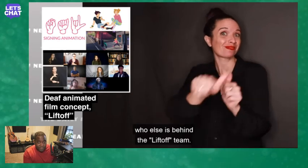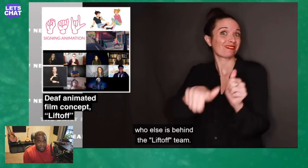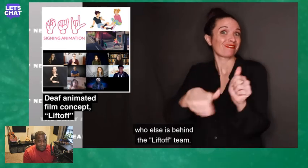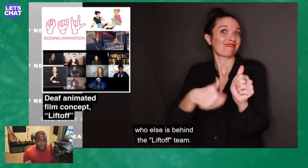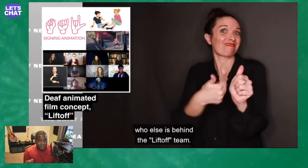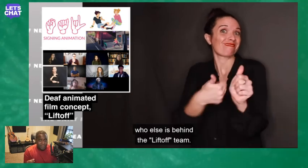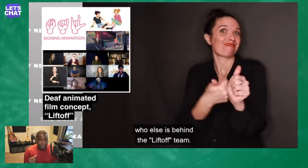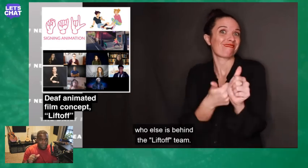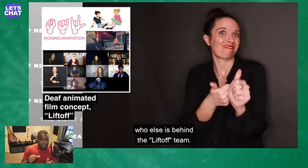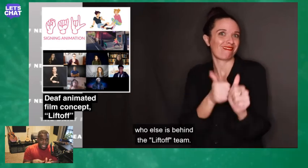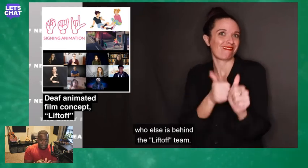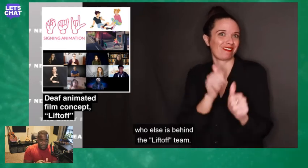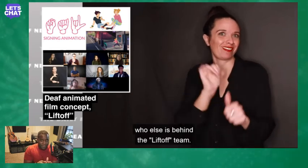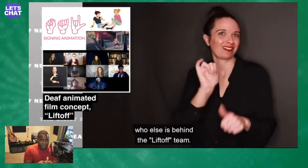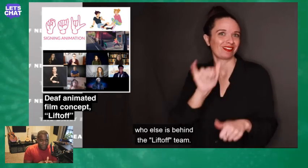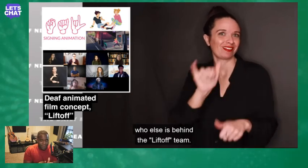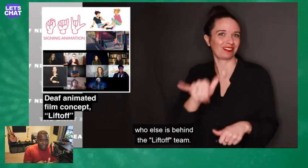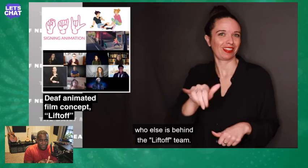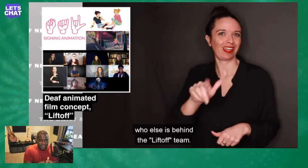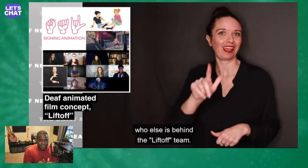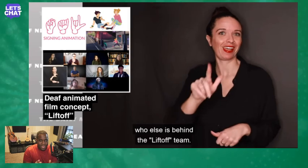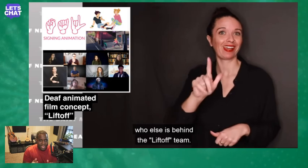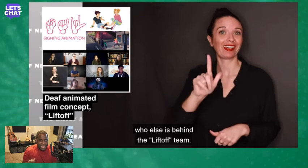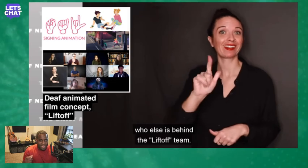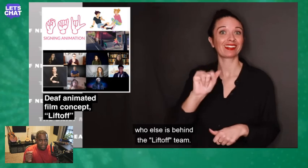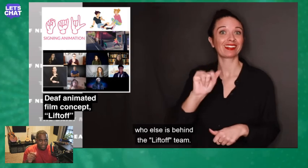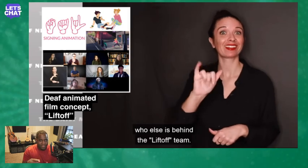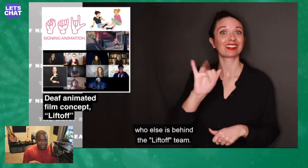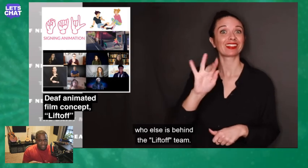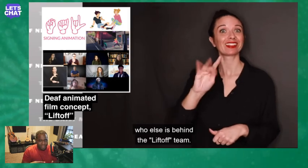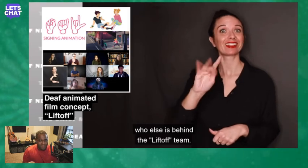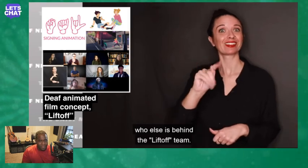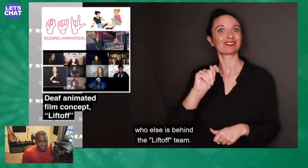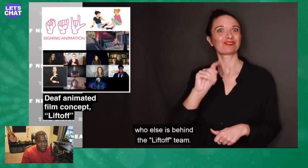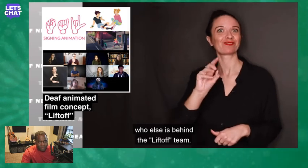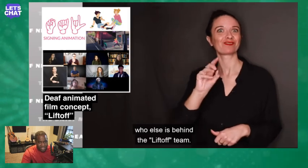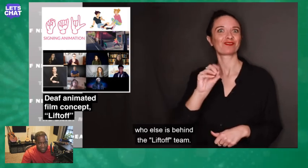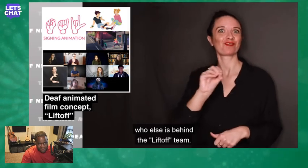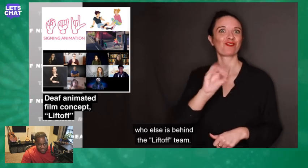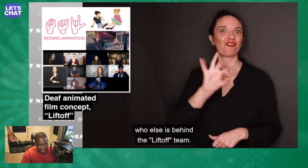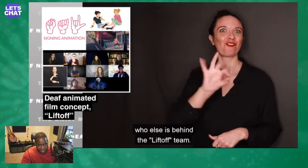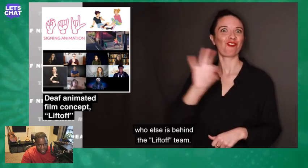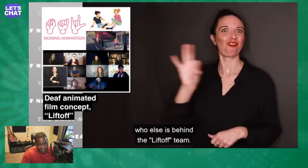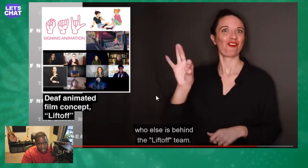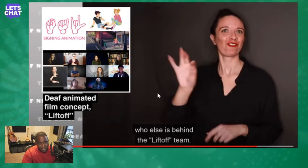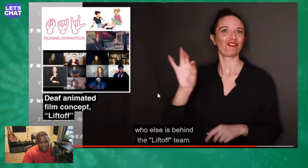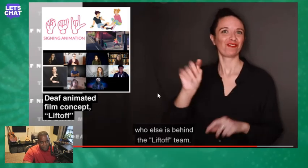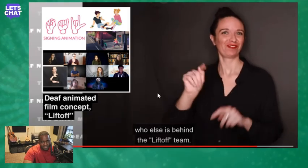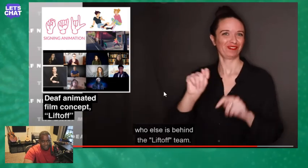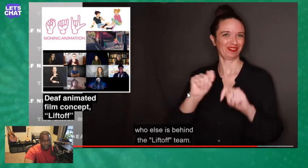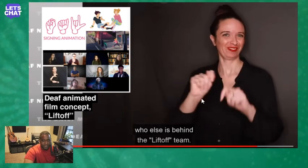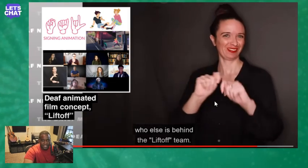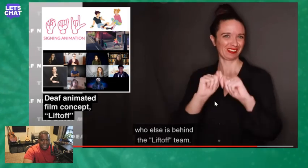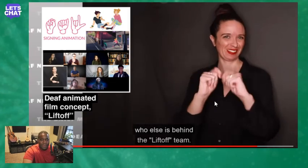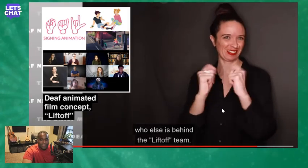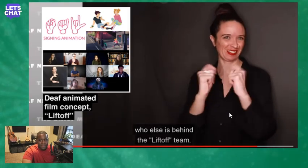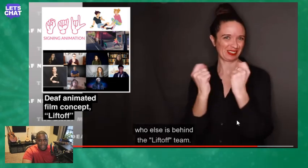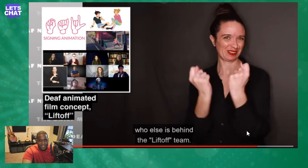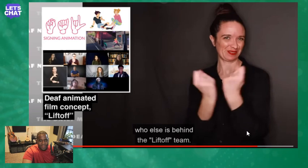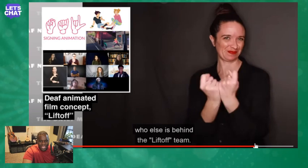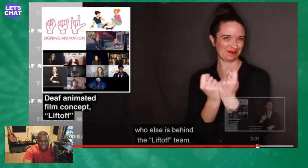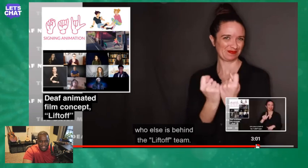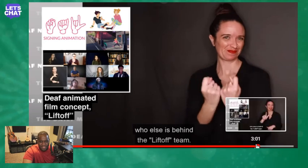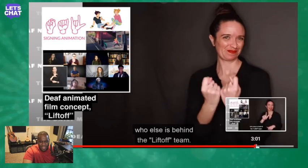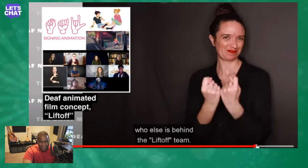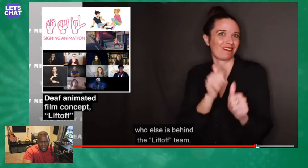other people or other stuff behind the project Liftoff. See who else is